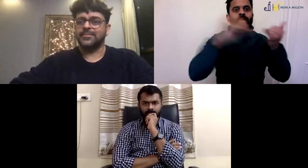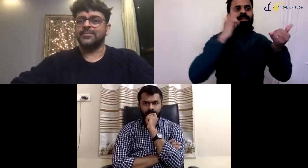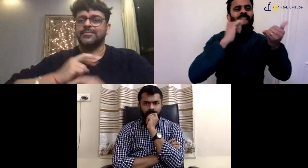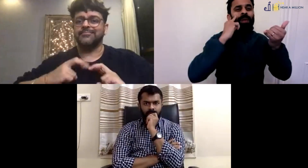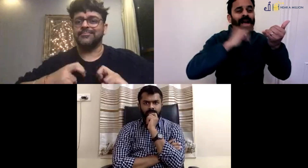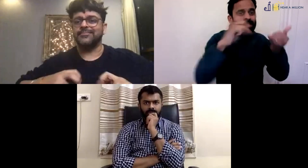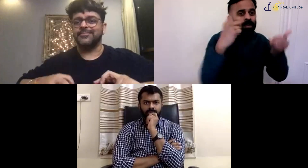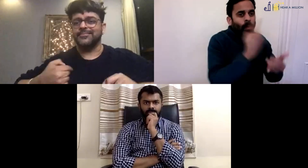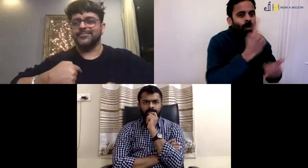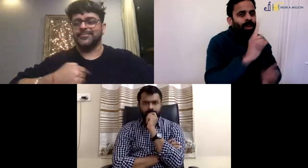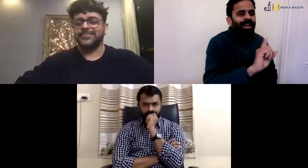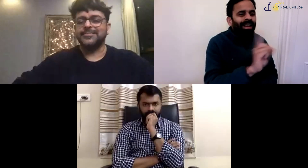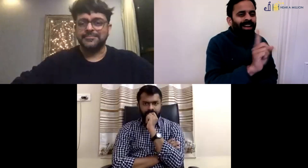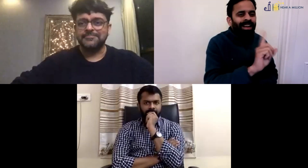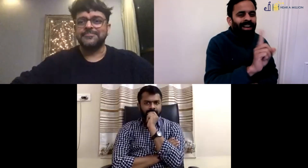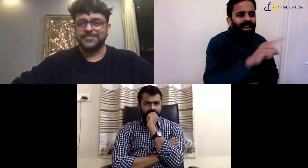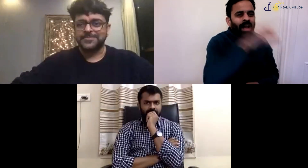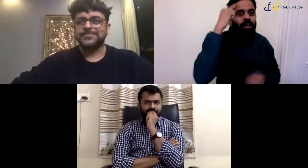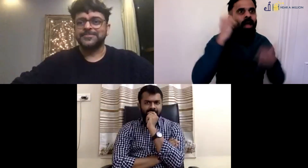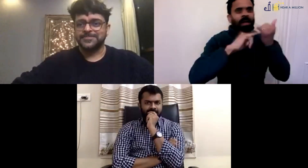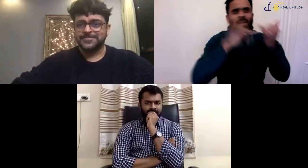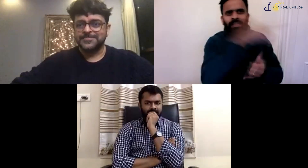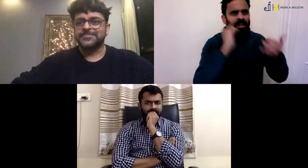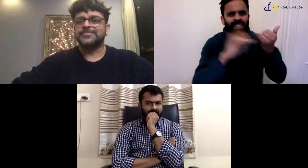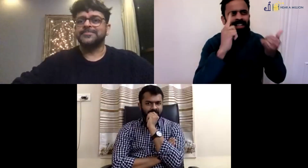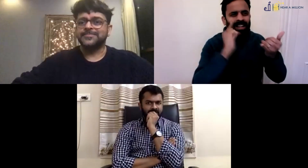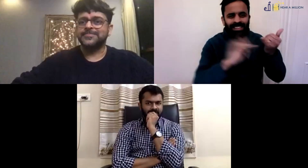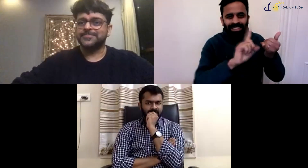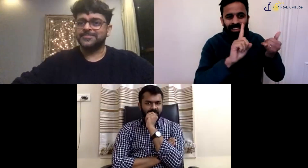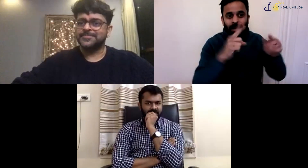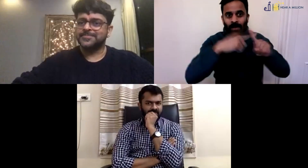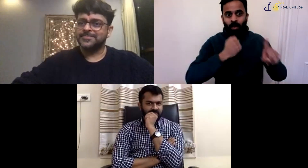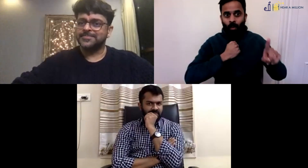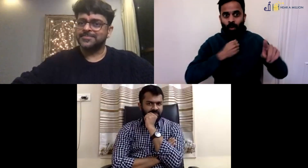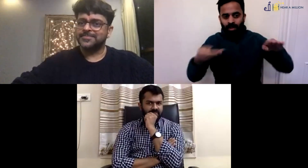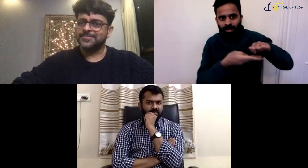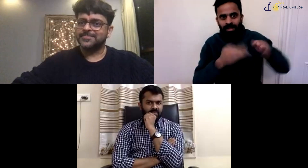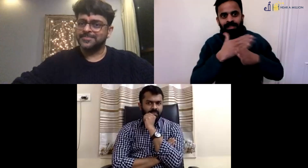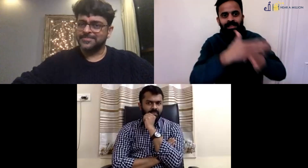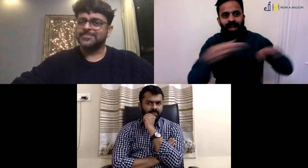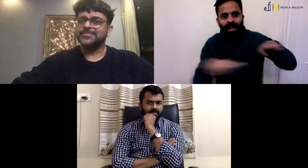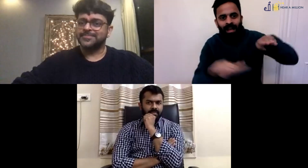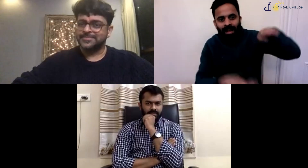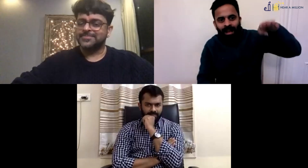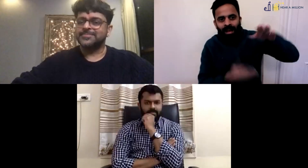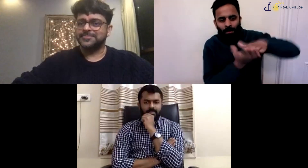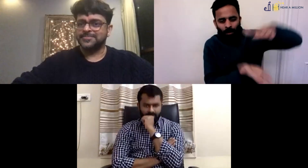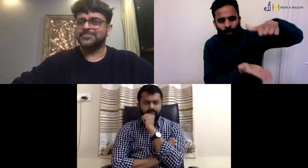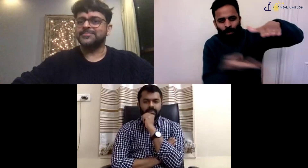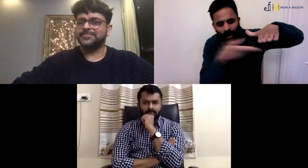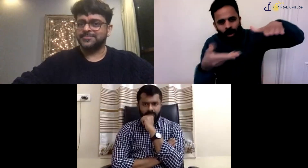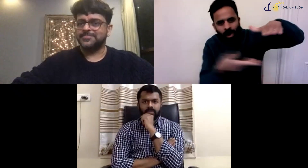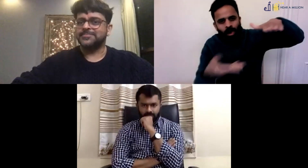sharing that. So ISL is not just the language in itself, but it's a lot of sharing